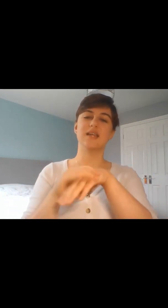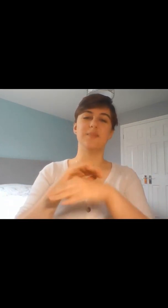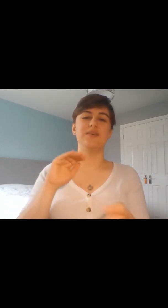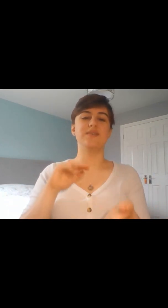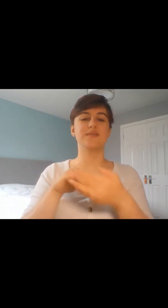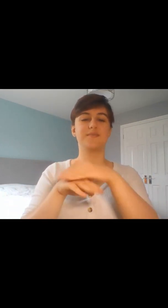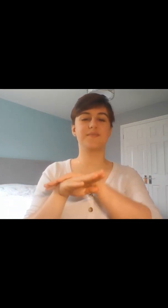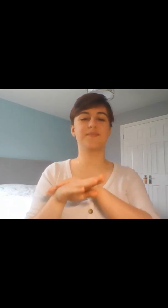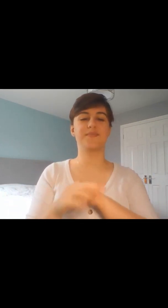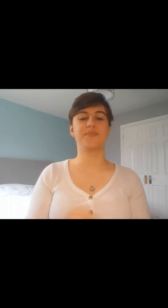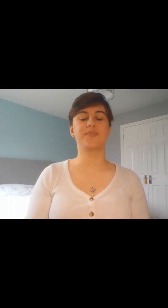slippers,